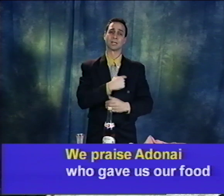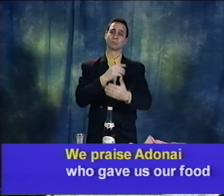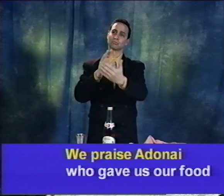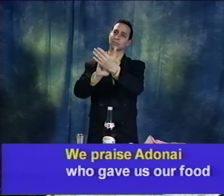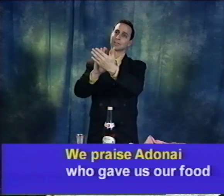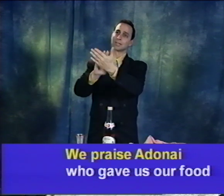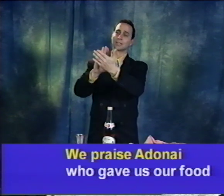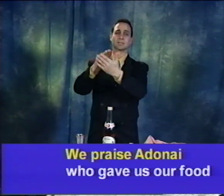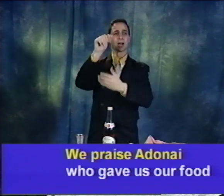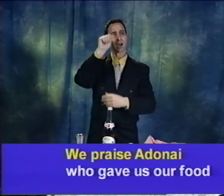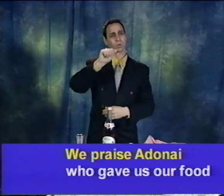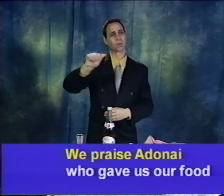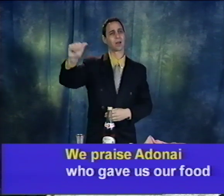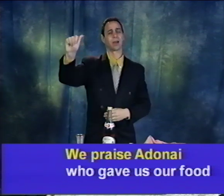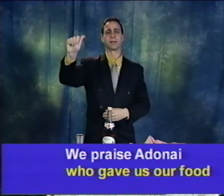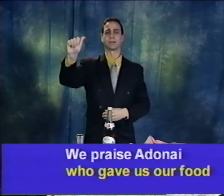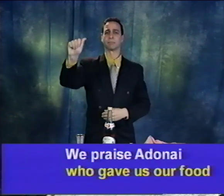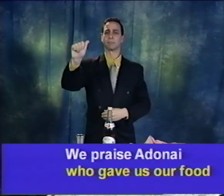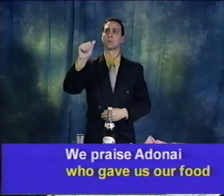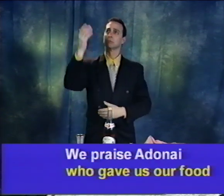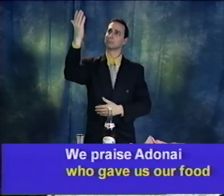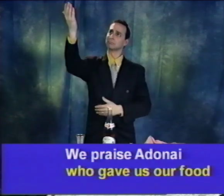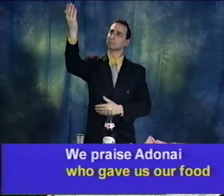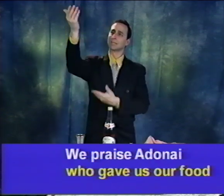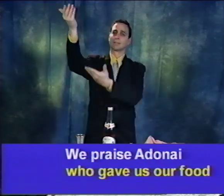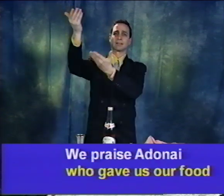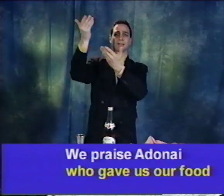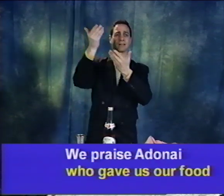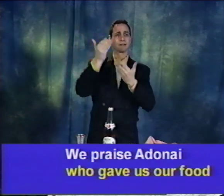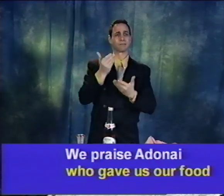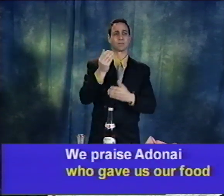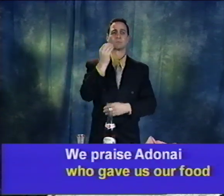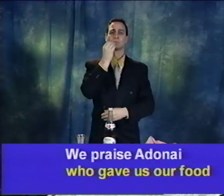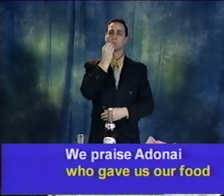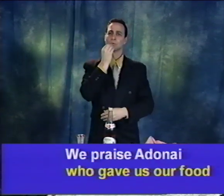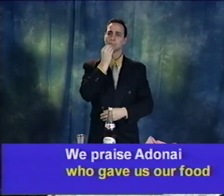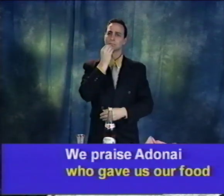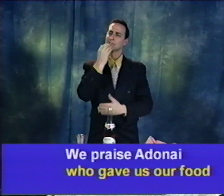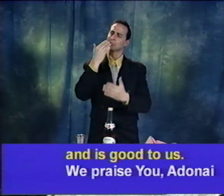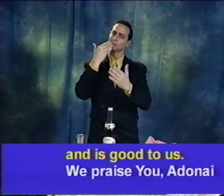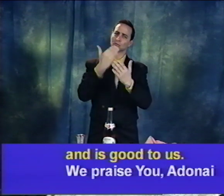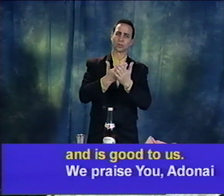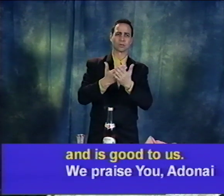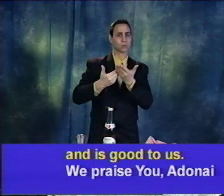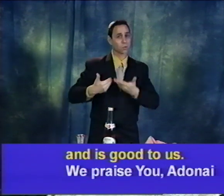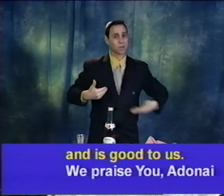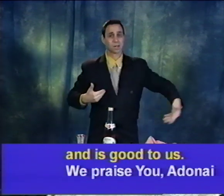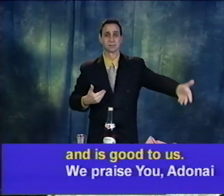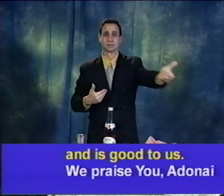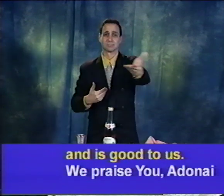We praise Adonai, who gave us our food and is good to